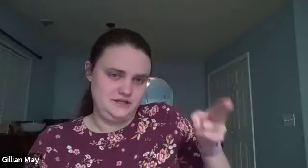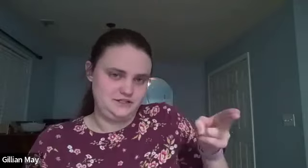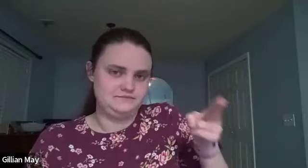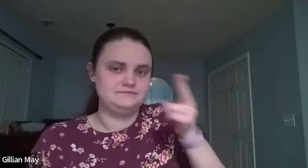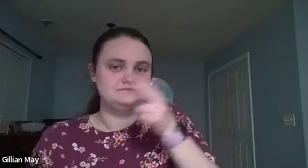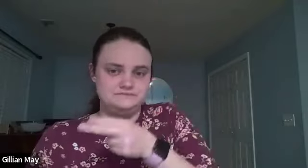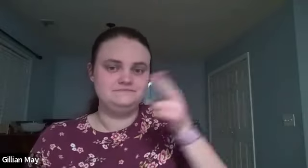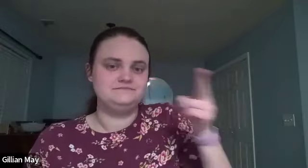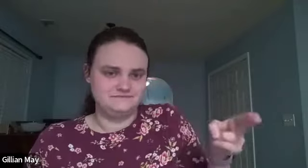H.